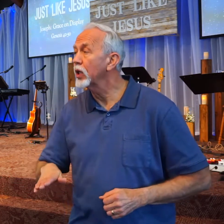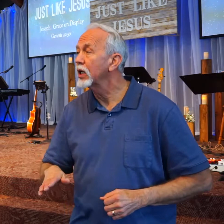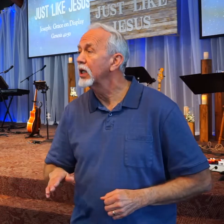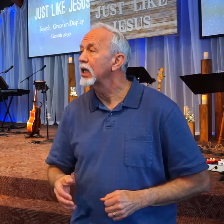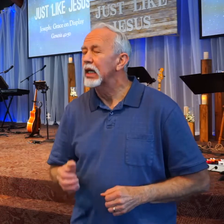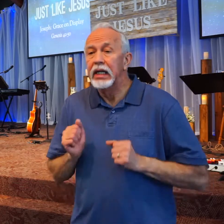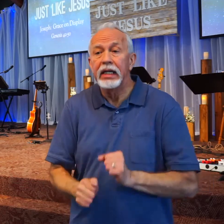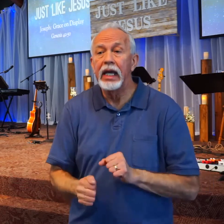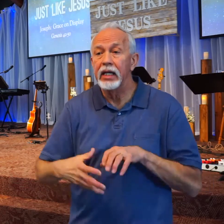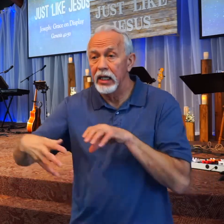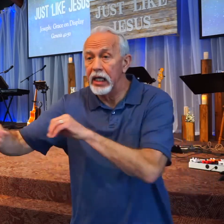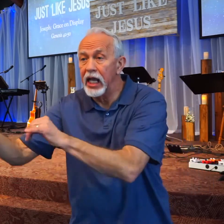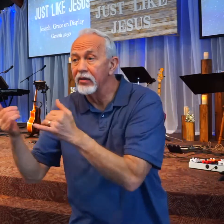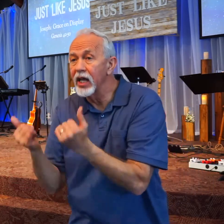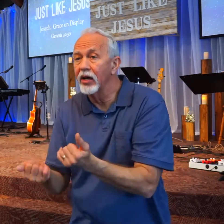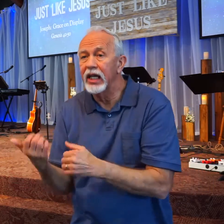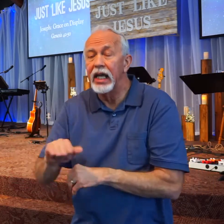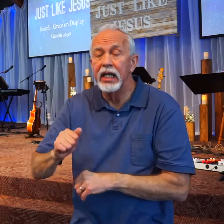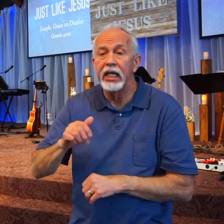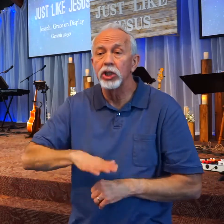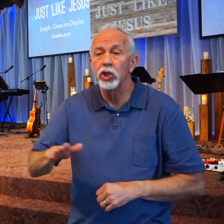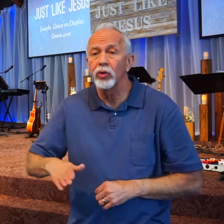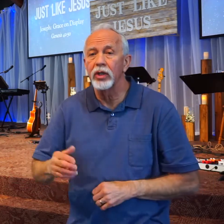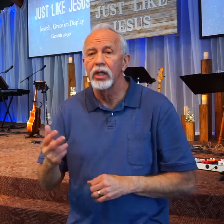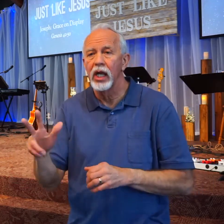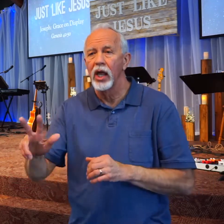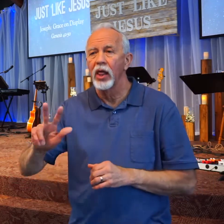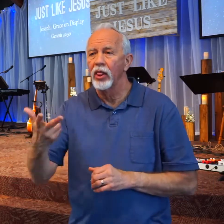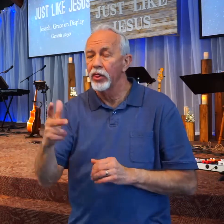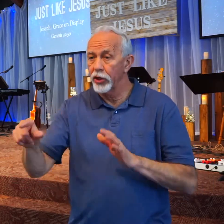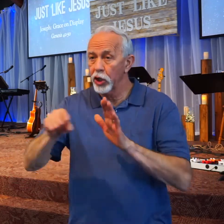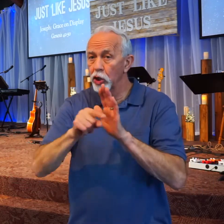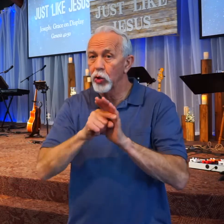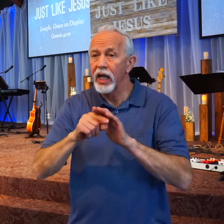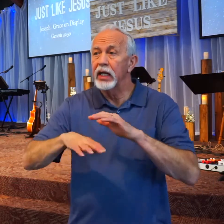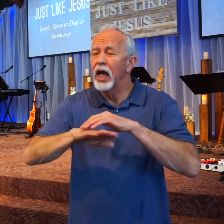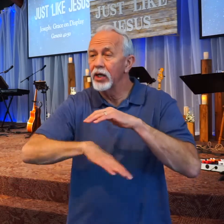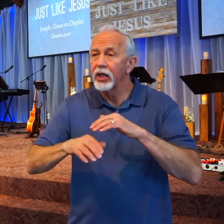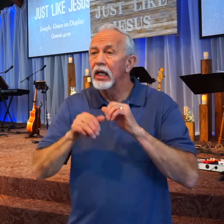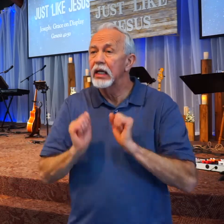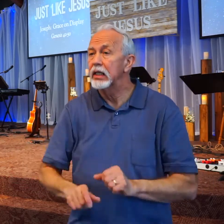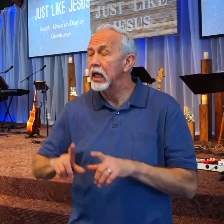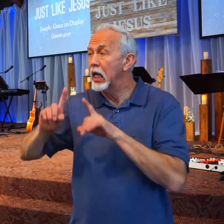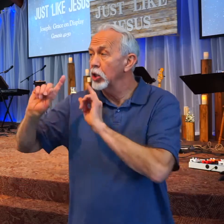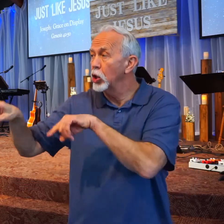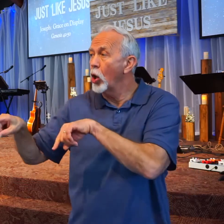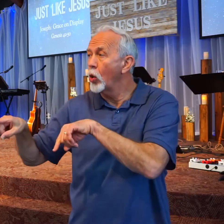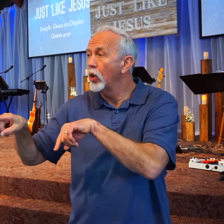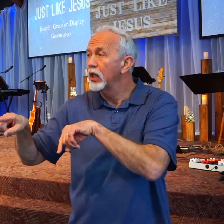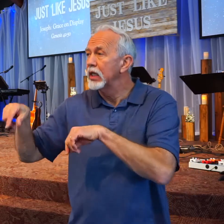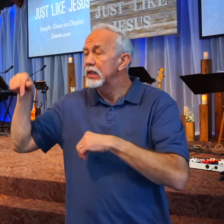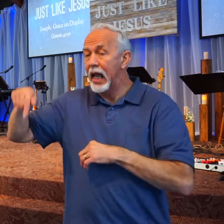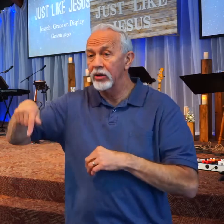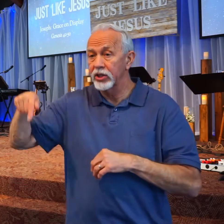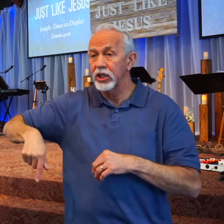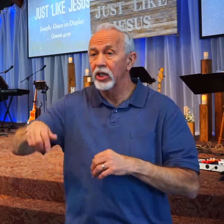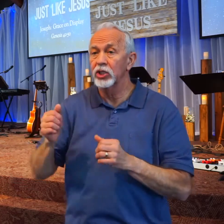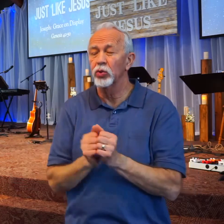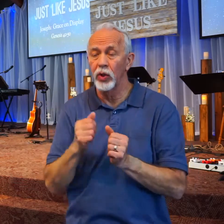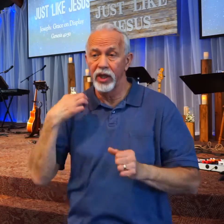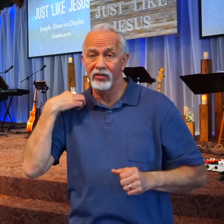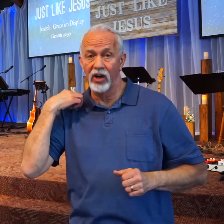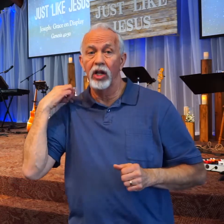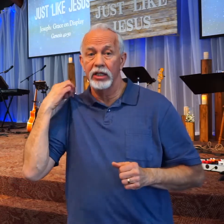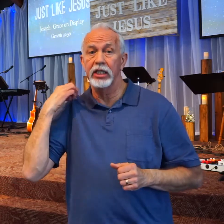On out at this time, any children in third grade and under, you may take off right now and meet the volunteers in the